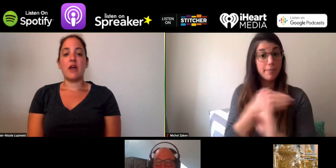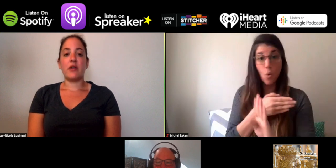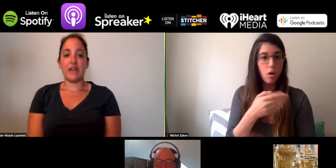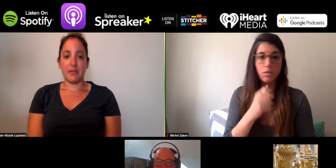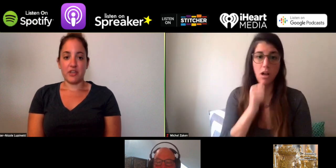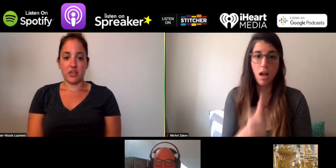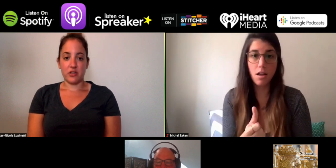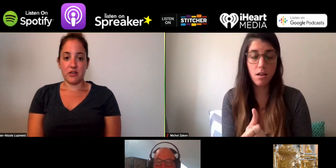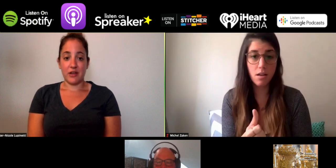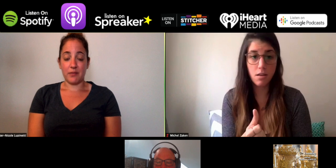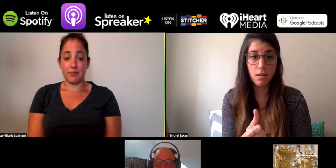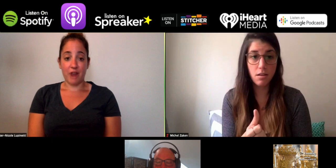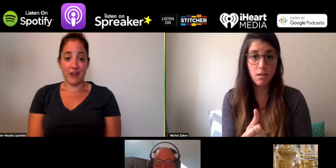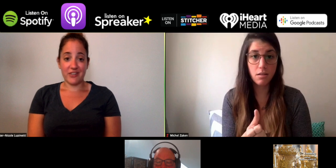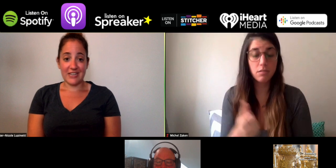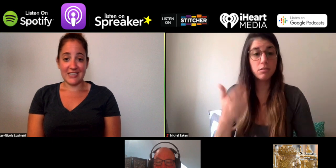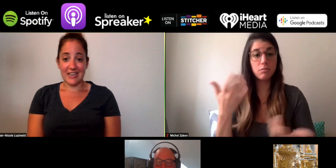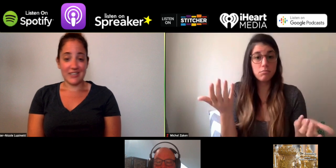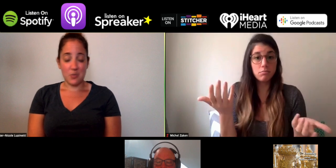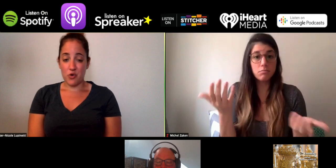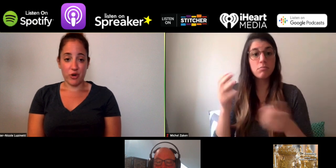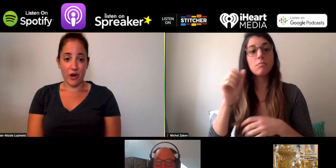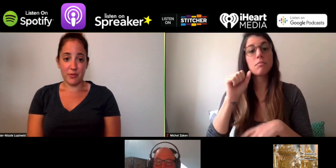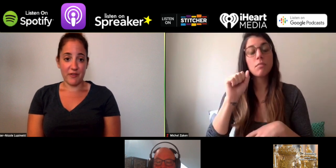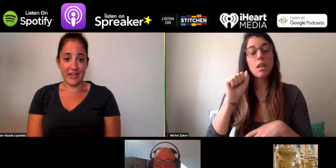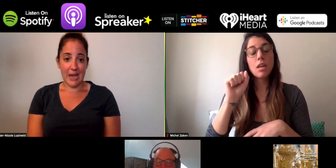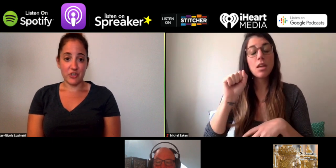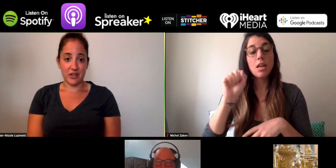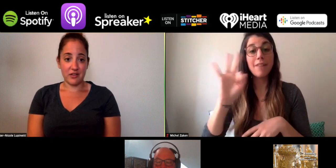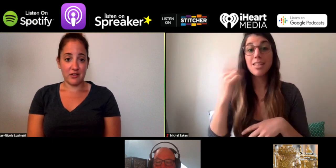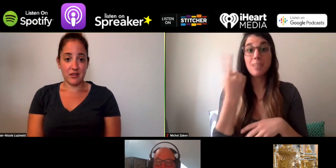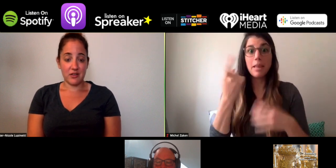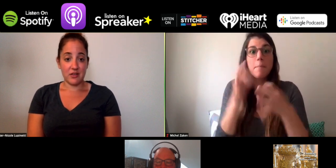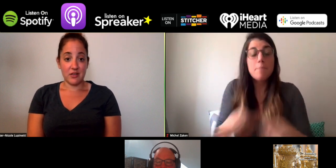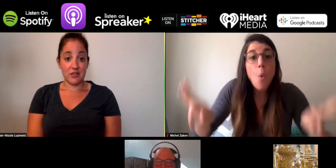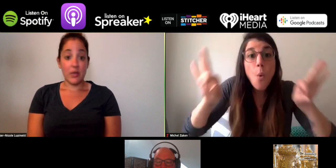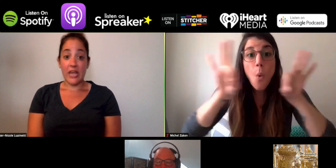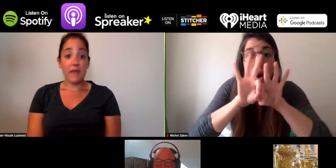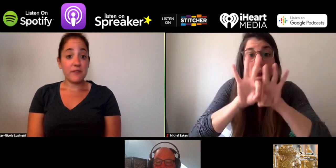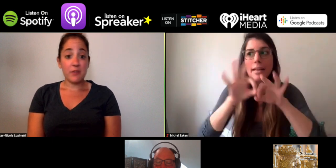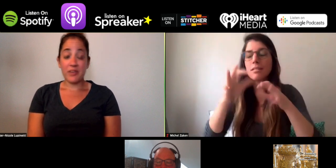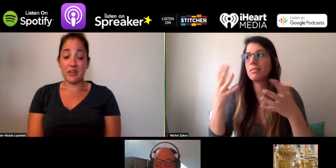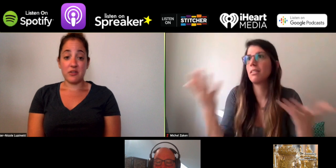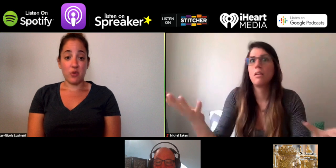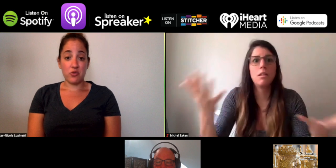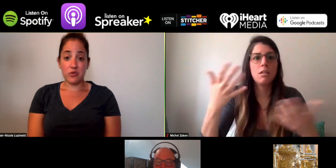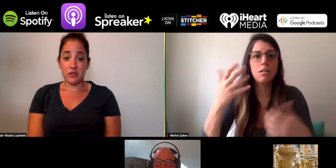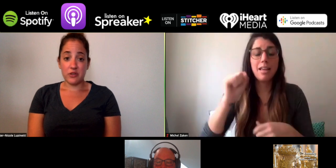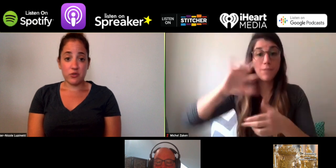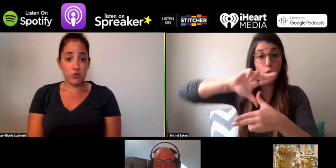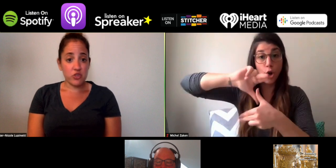So now, like I mentioned, prior to the 1990s, they weren't required to provide captioning. So if something, you